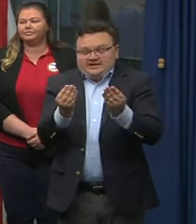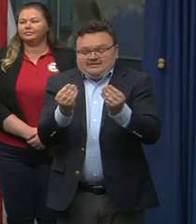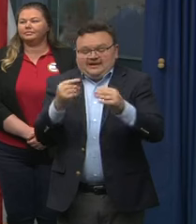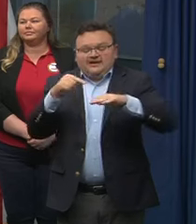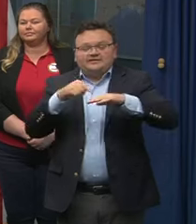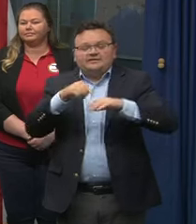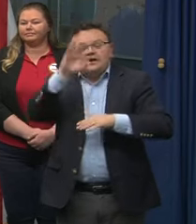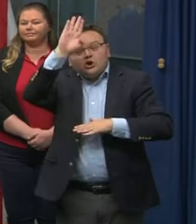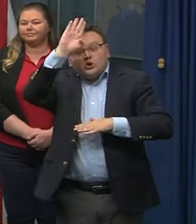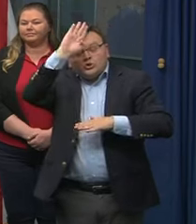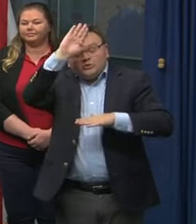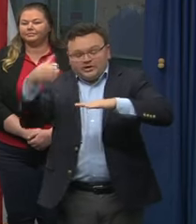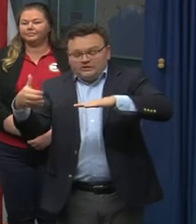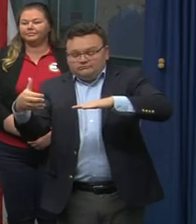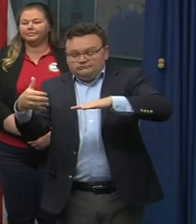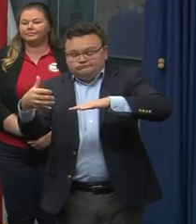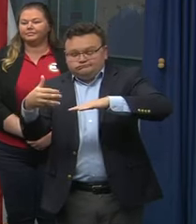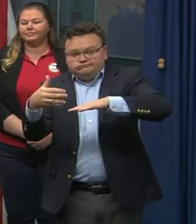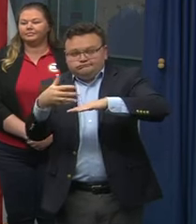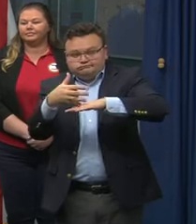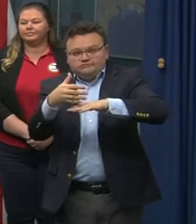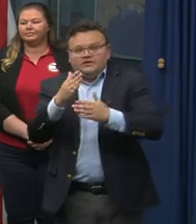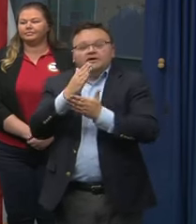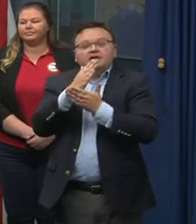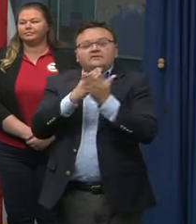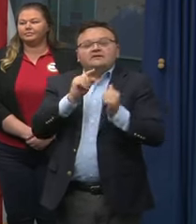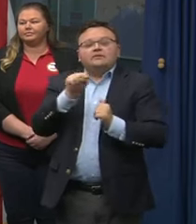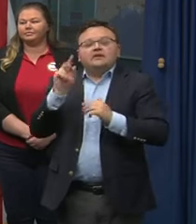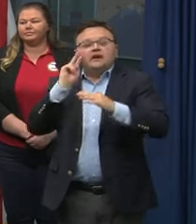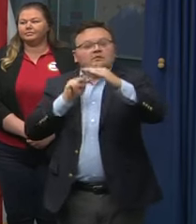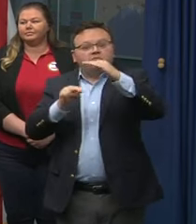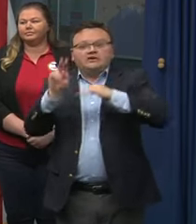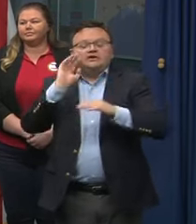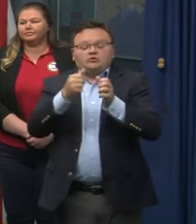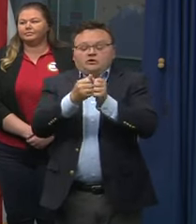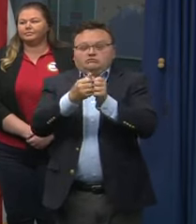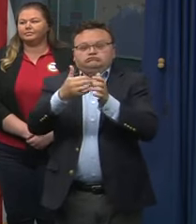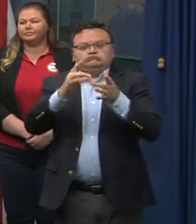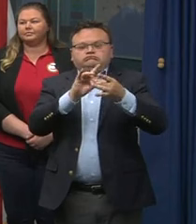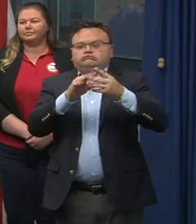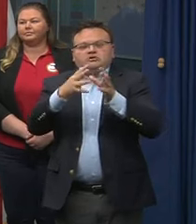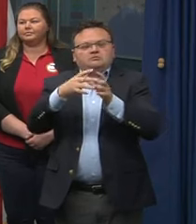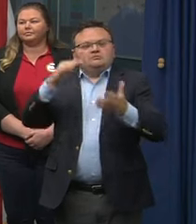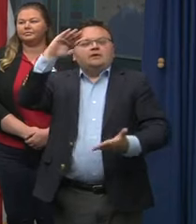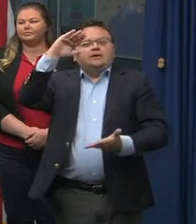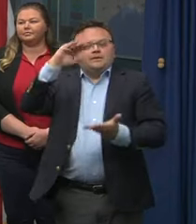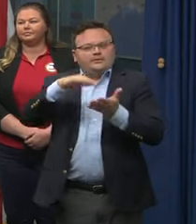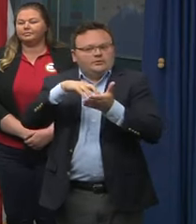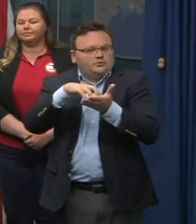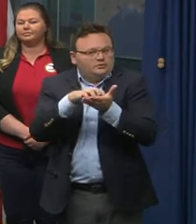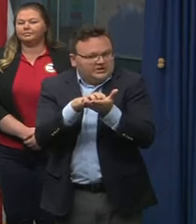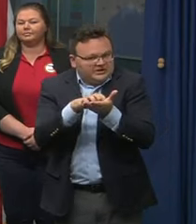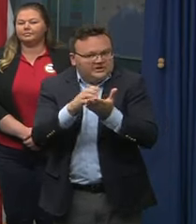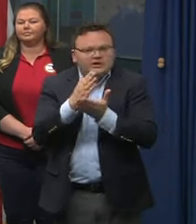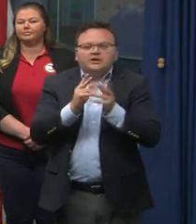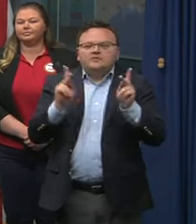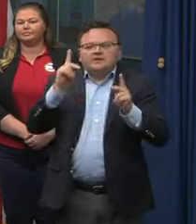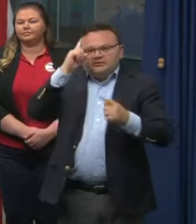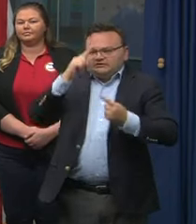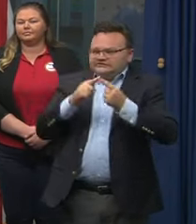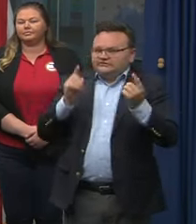Cuba. There's some models that say it may break up. There's others that say that'll be a little bit of a bump. It'll get in the Florida Straits